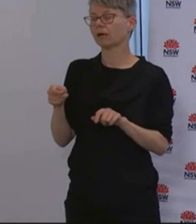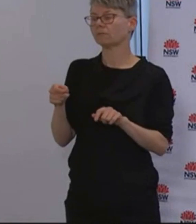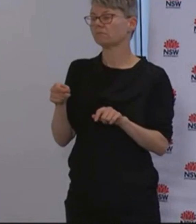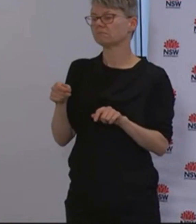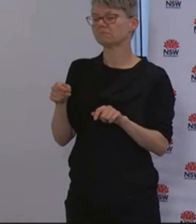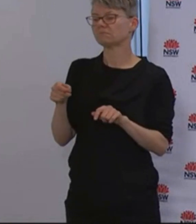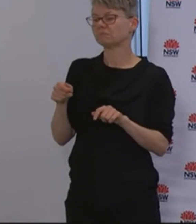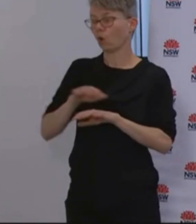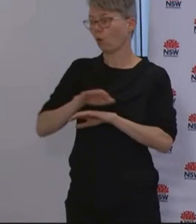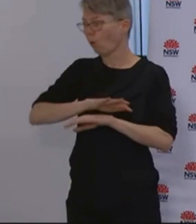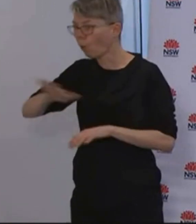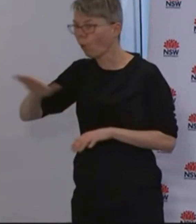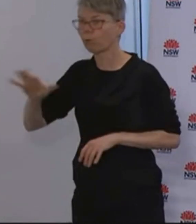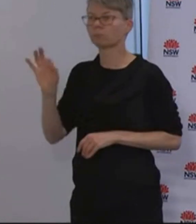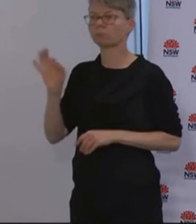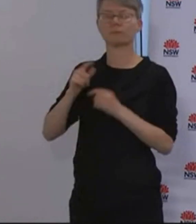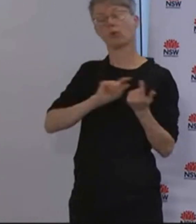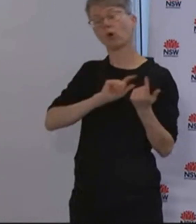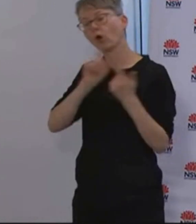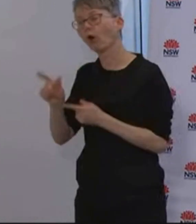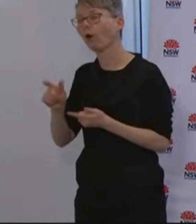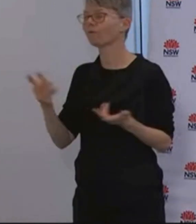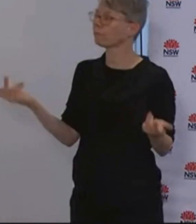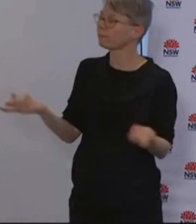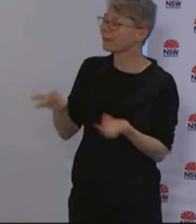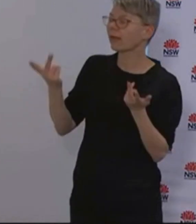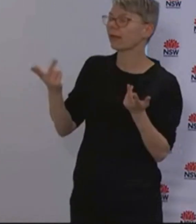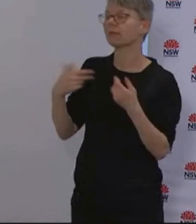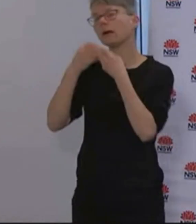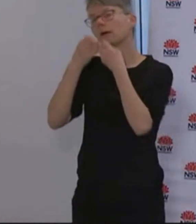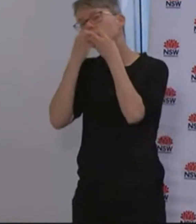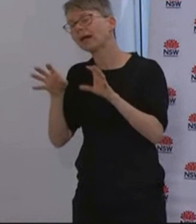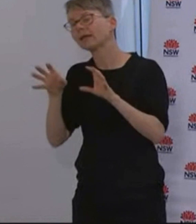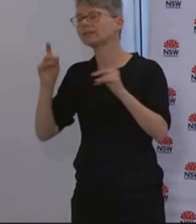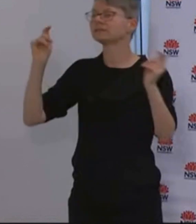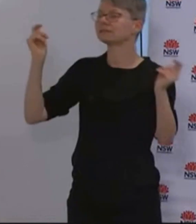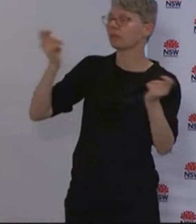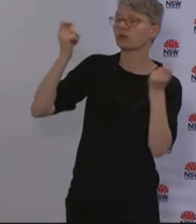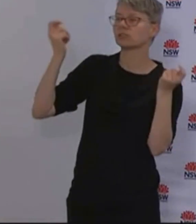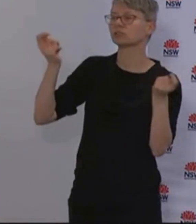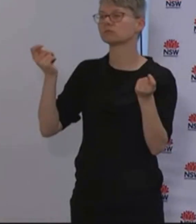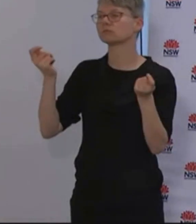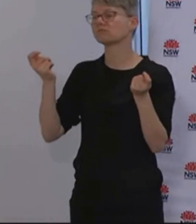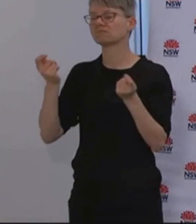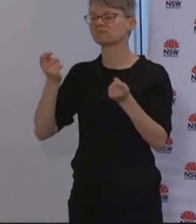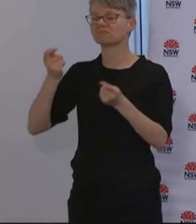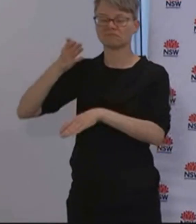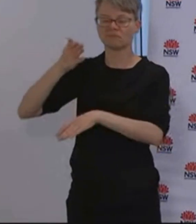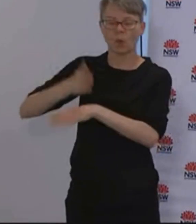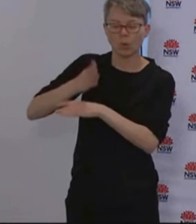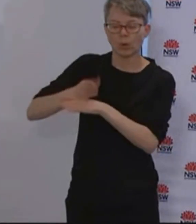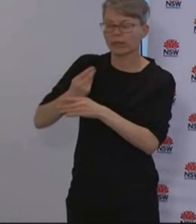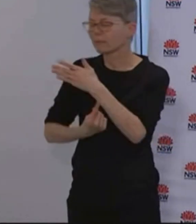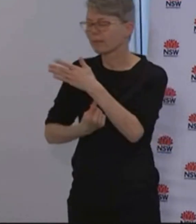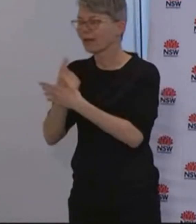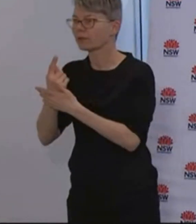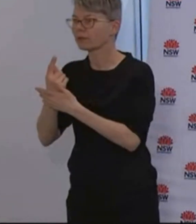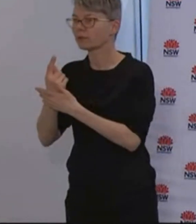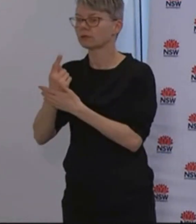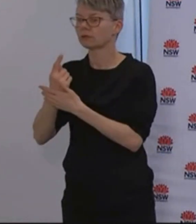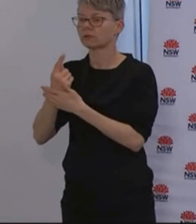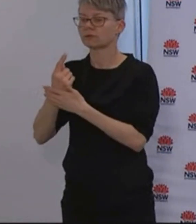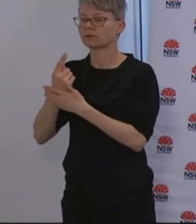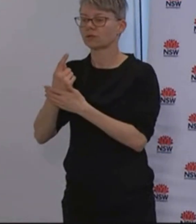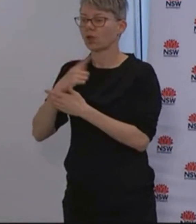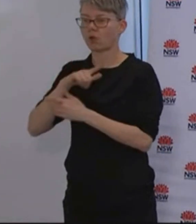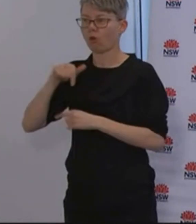them were consuming meals, and it was a party or a celebration for various work events, as opposed to us being